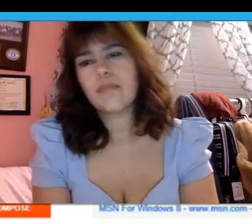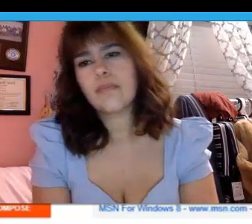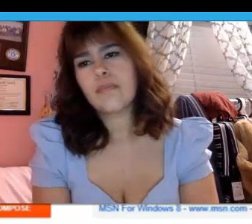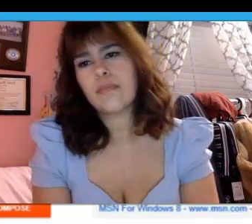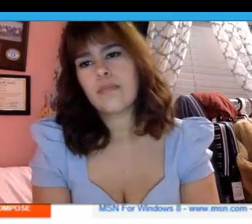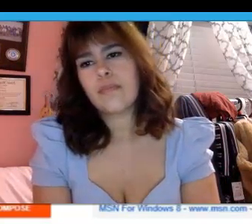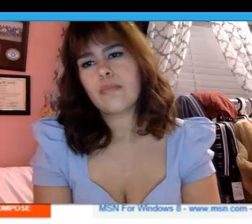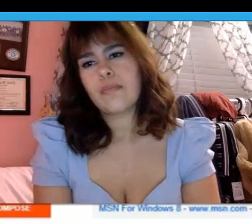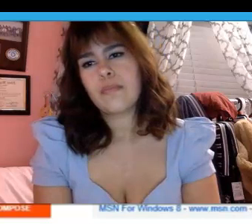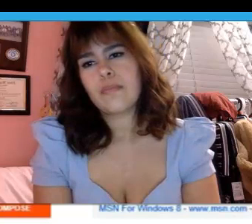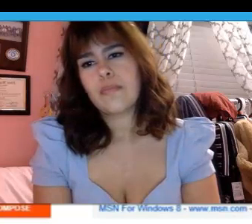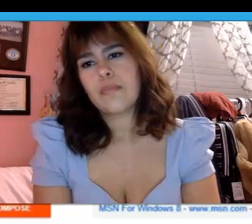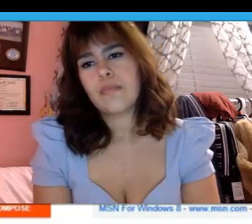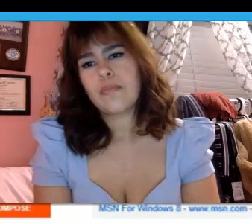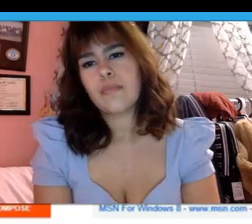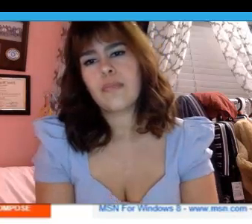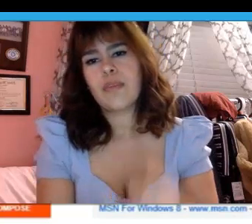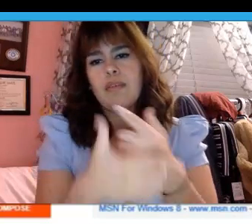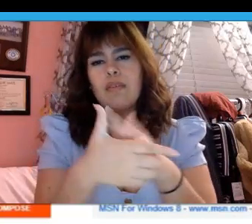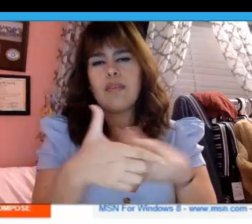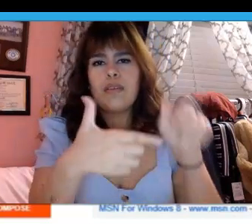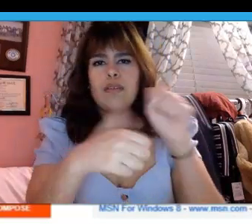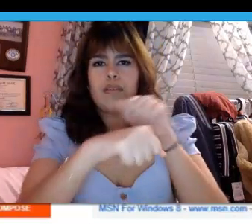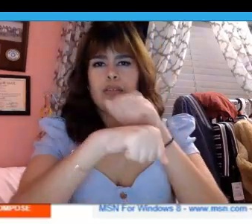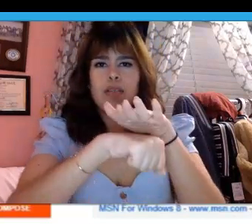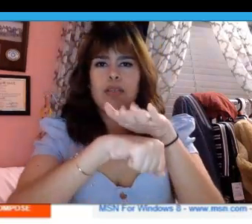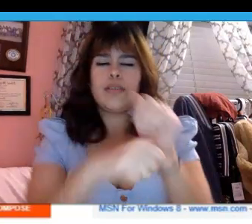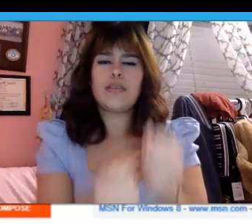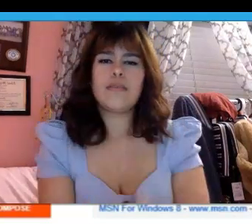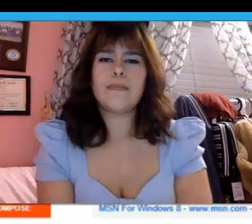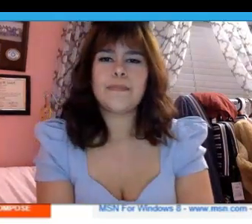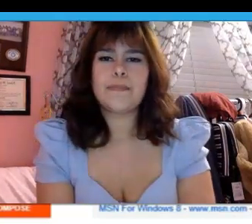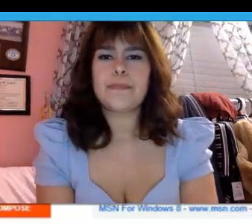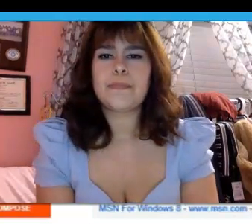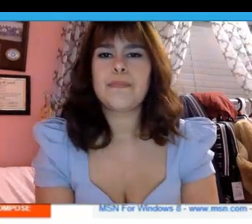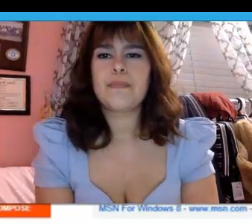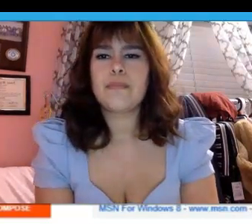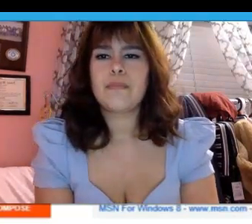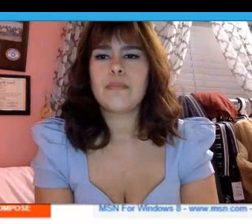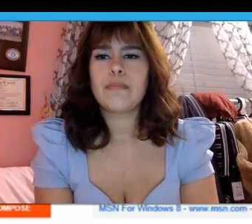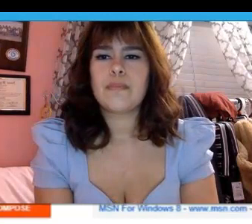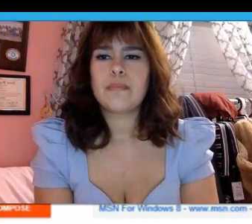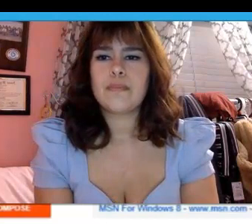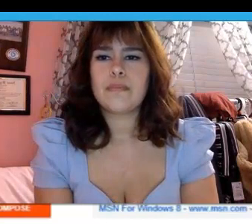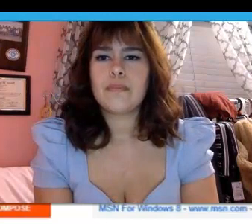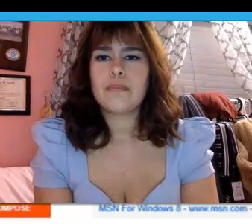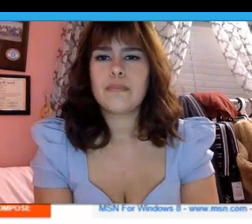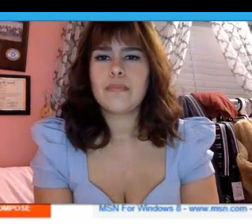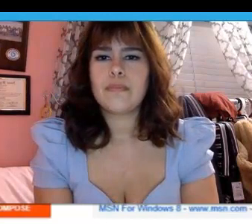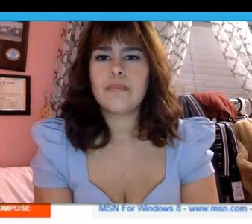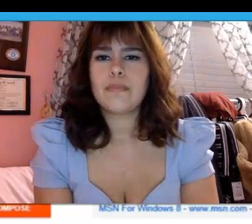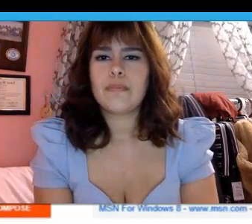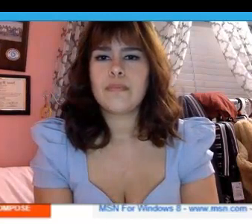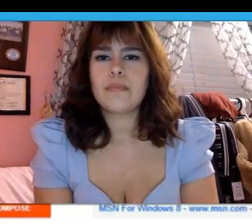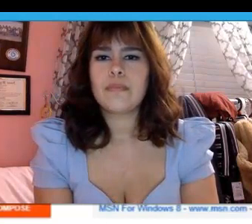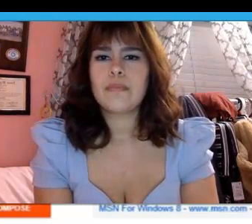way to practice this is just go ahead and send yourself an email, and you can see how it's going to look. So once you get everything done,